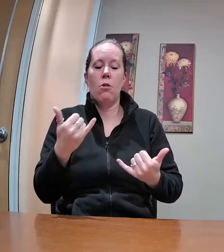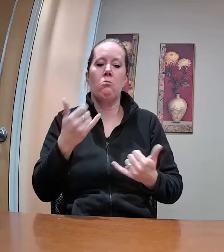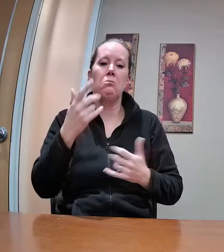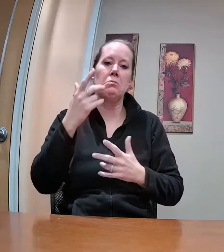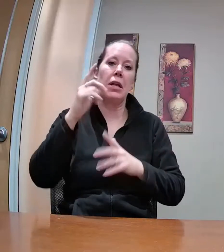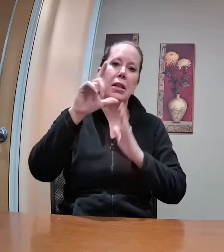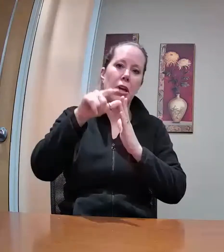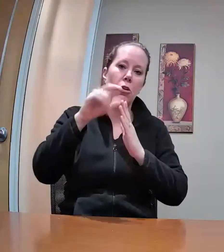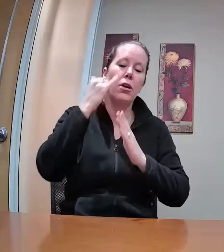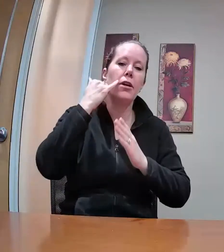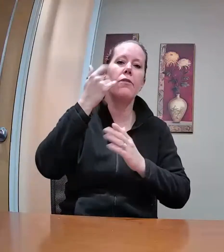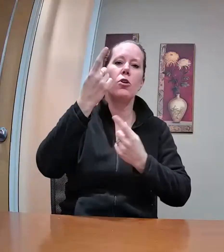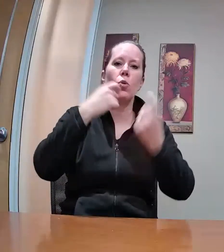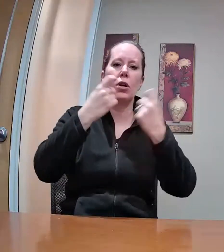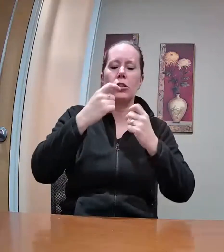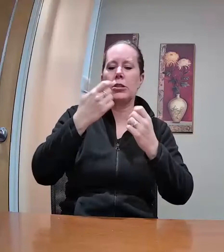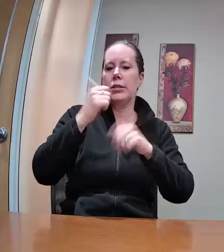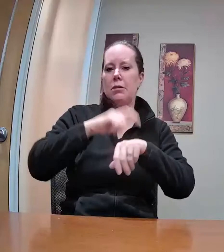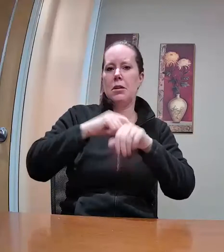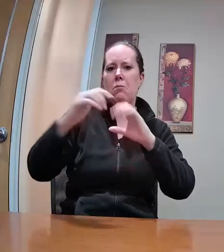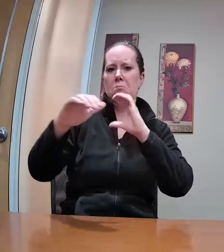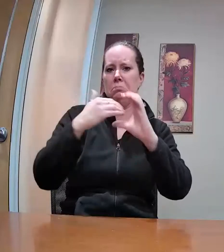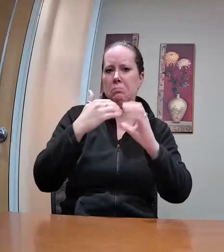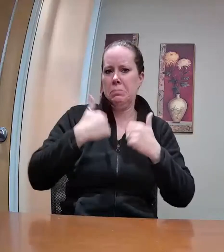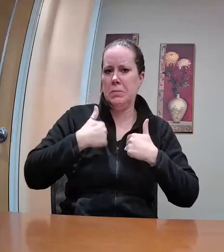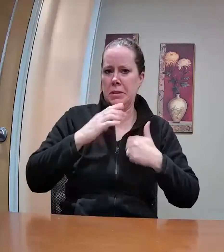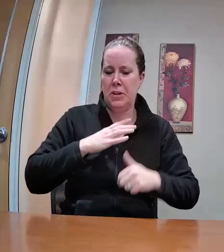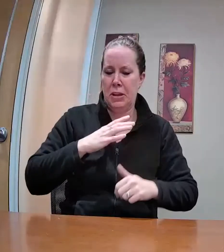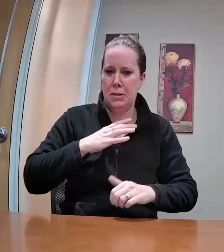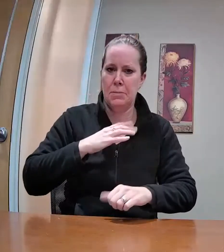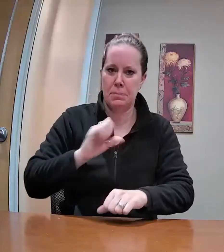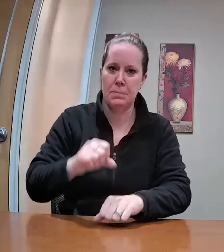you see it later and you have questions, send them to me for sure.